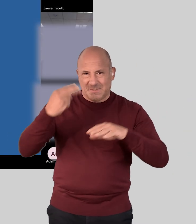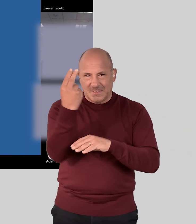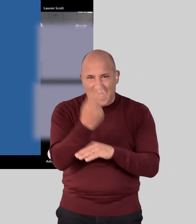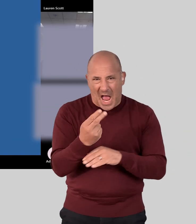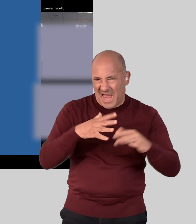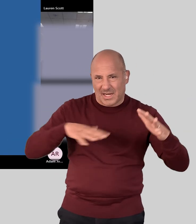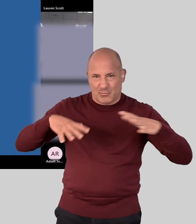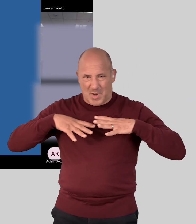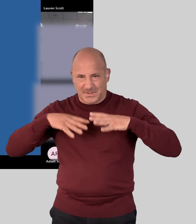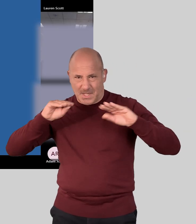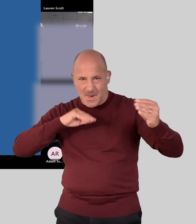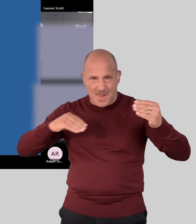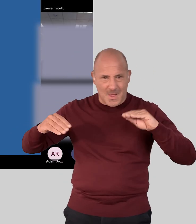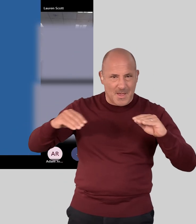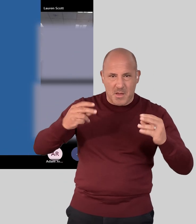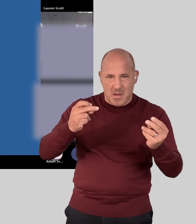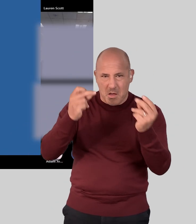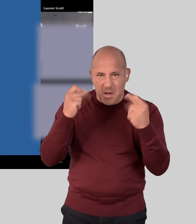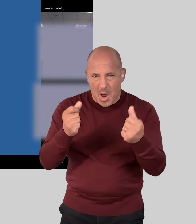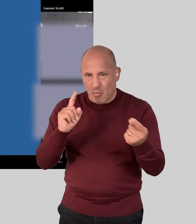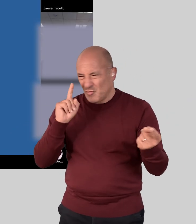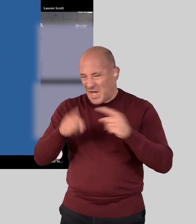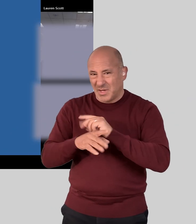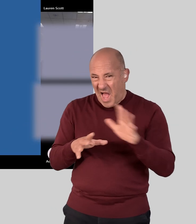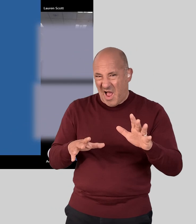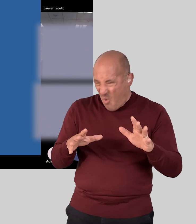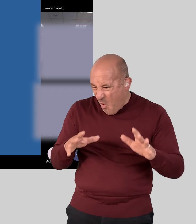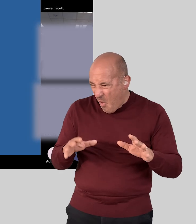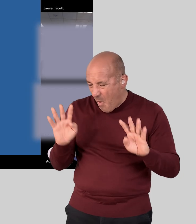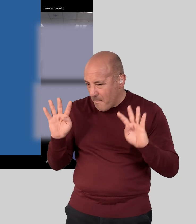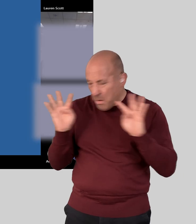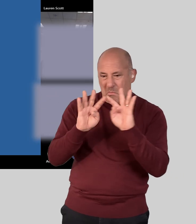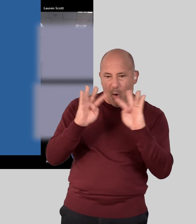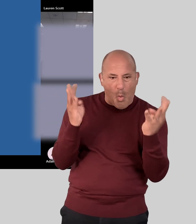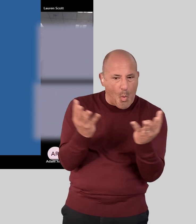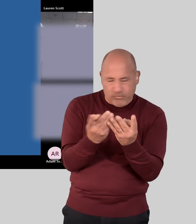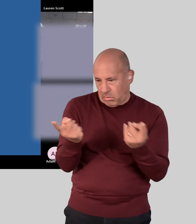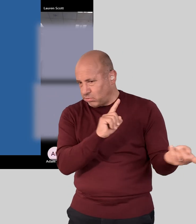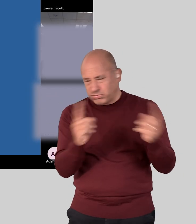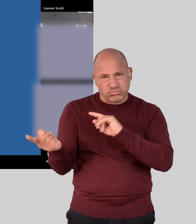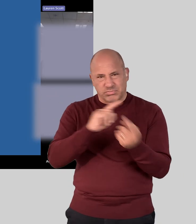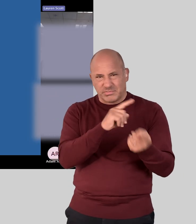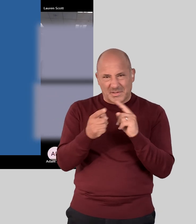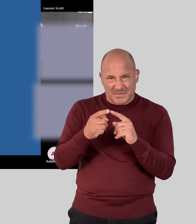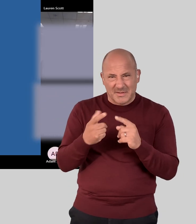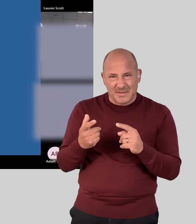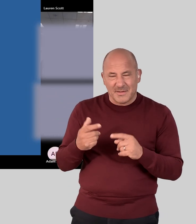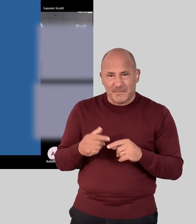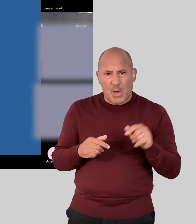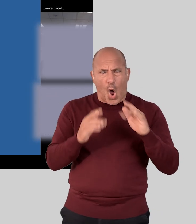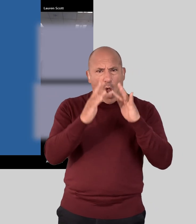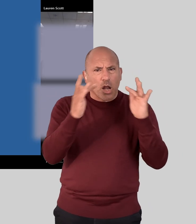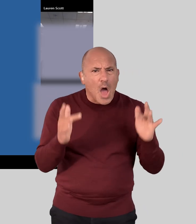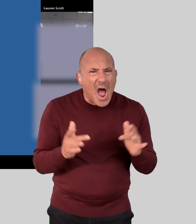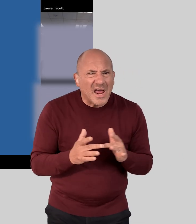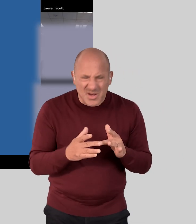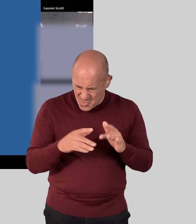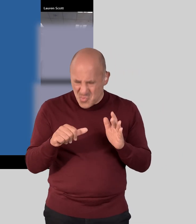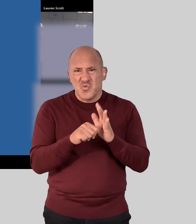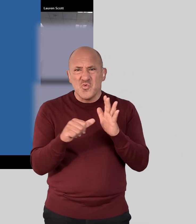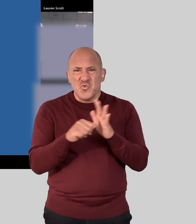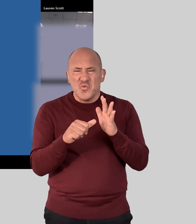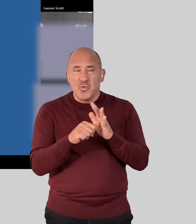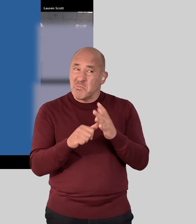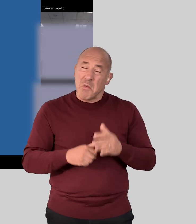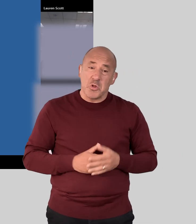designing that spectacle, and like you say, that kind of that instantaneous reaction, like seizing the moment. Yeah. I imagine that's hard to do online, but